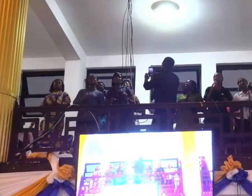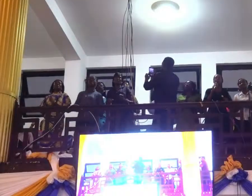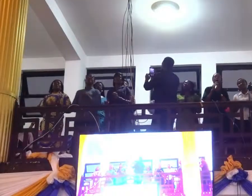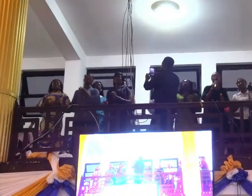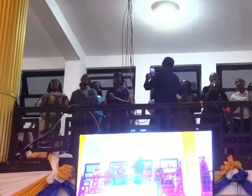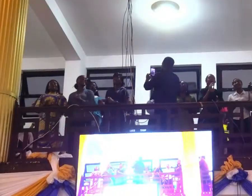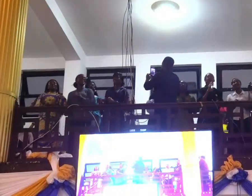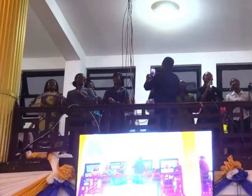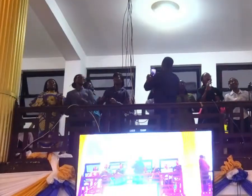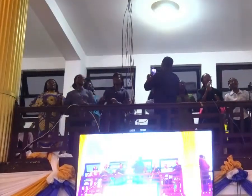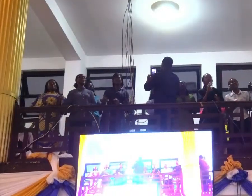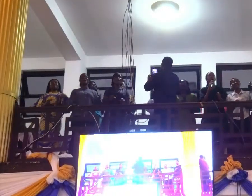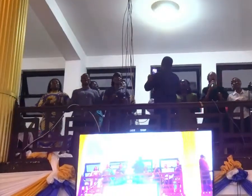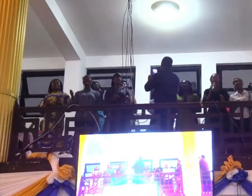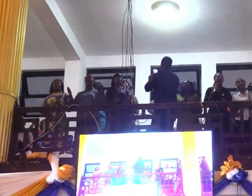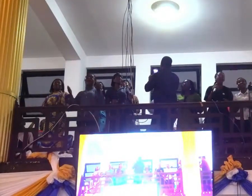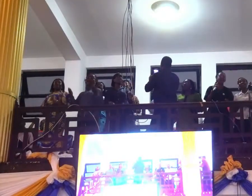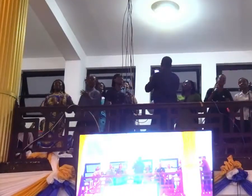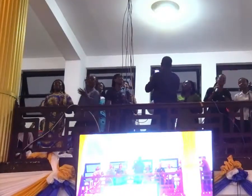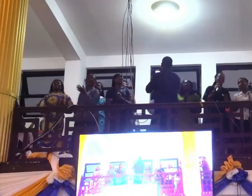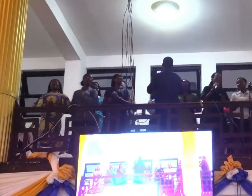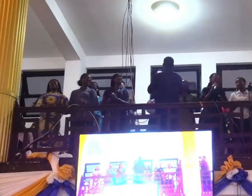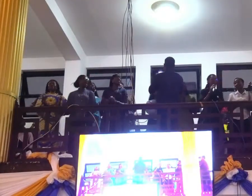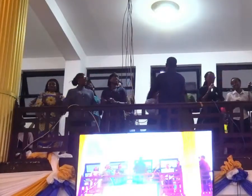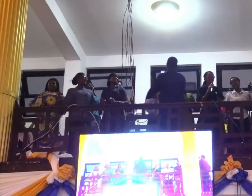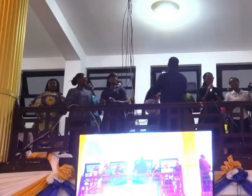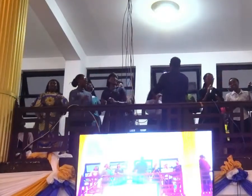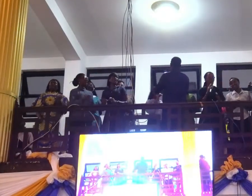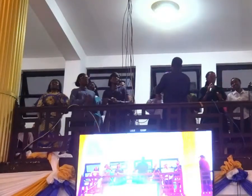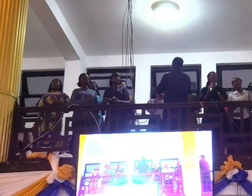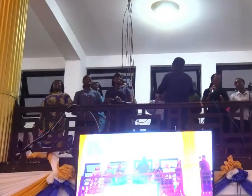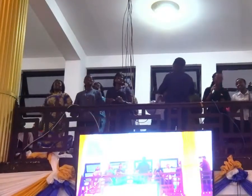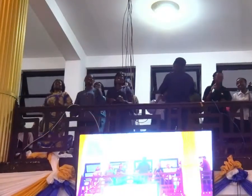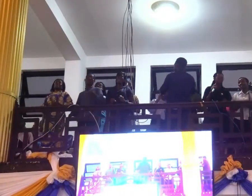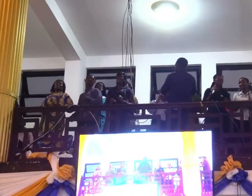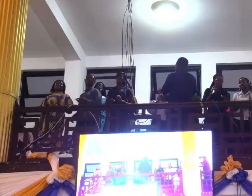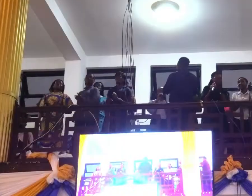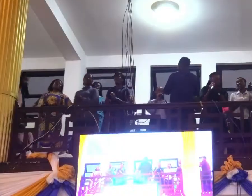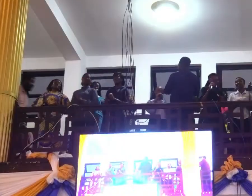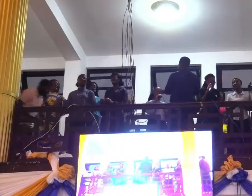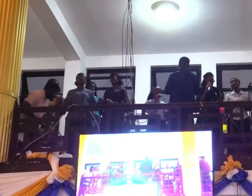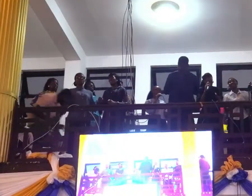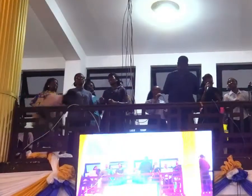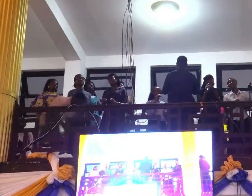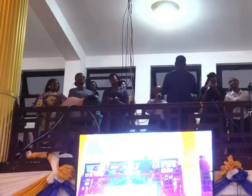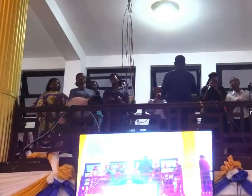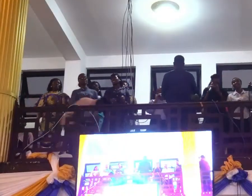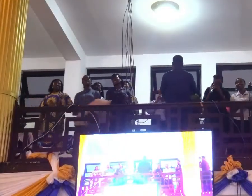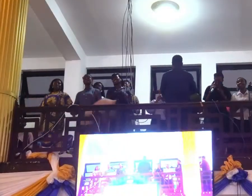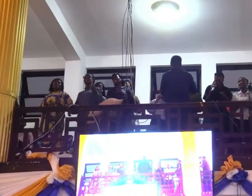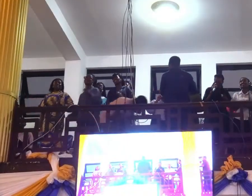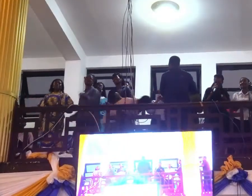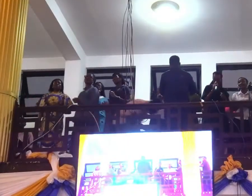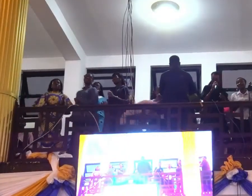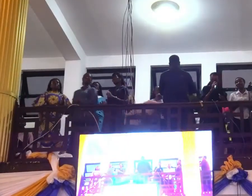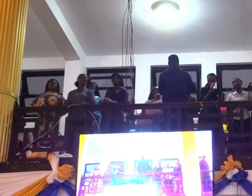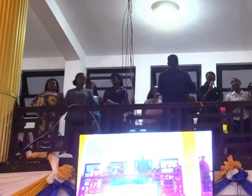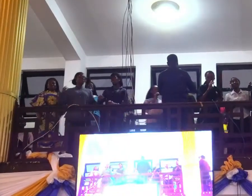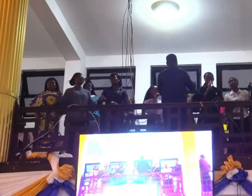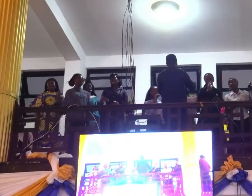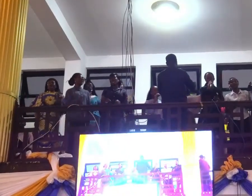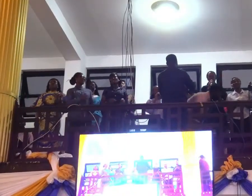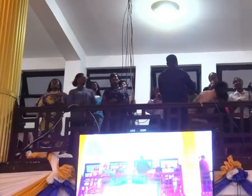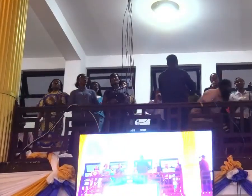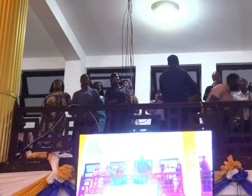up your name. oh, King of Kings, King of Kings, Lord of Lords, you're the greatest in the world.